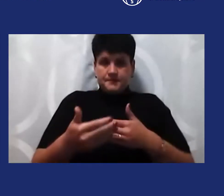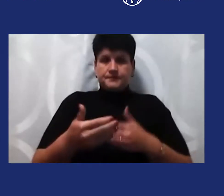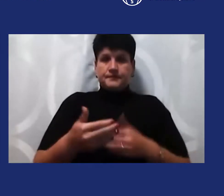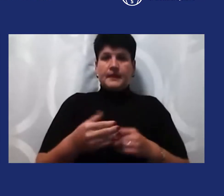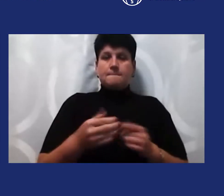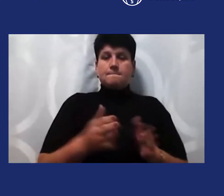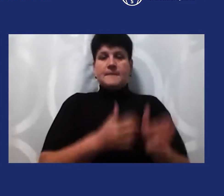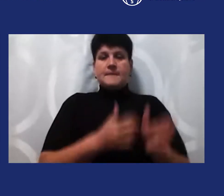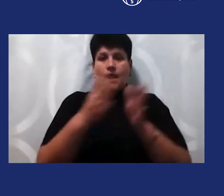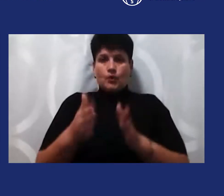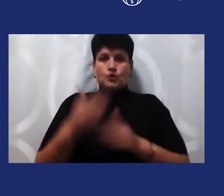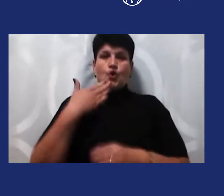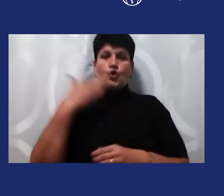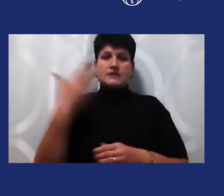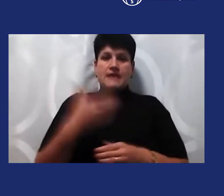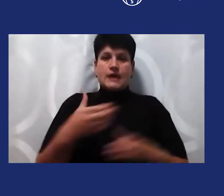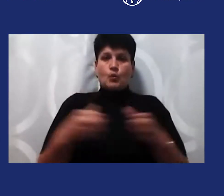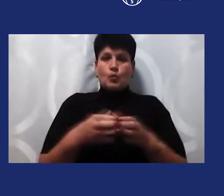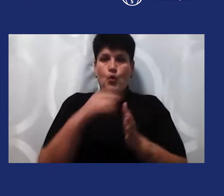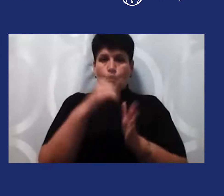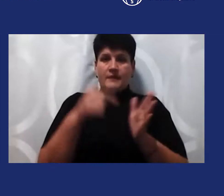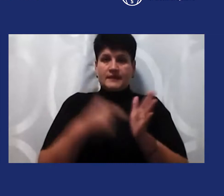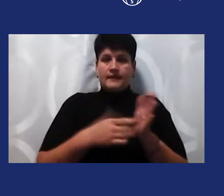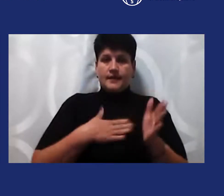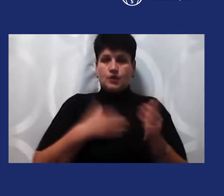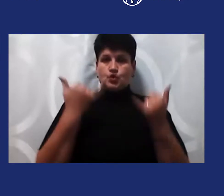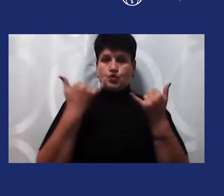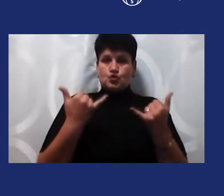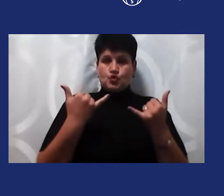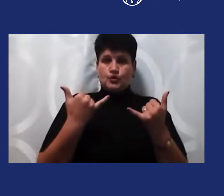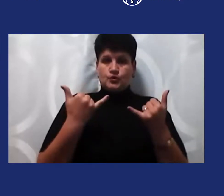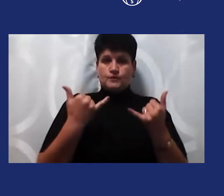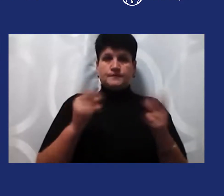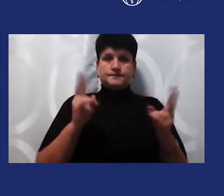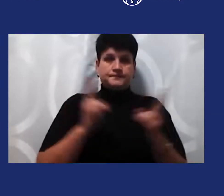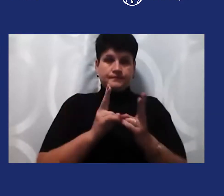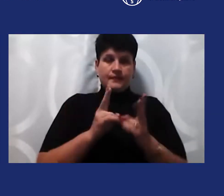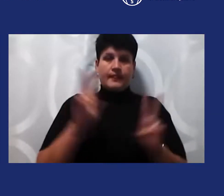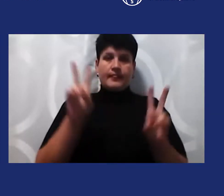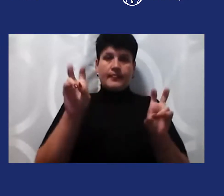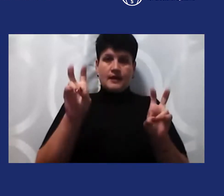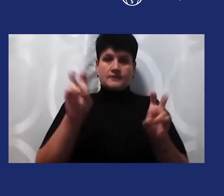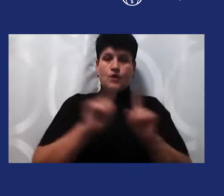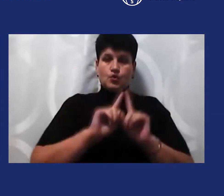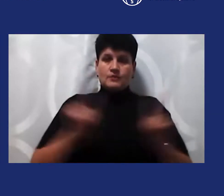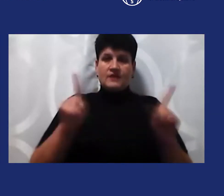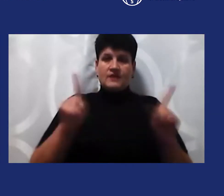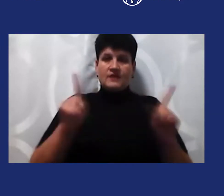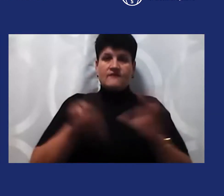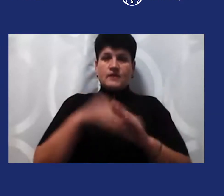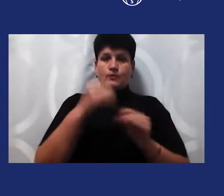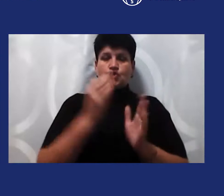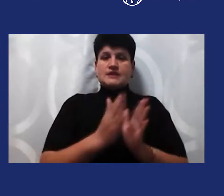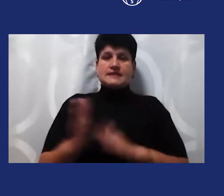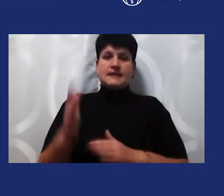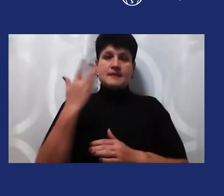Alexandra, for your review of major trends in social media used in elections.